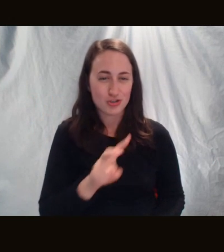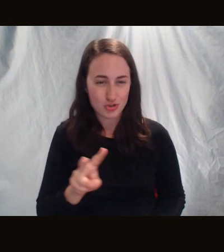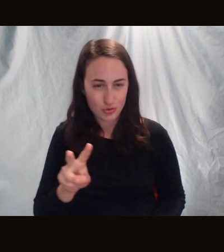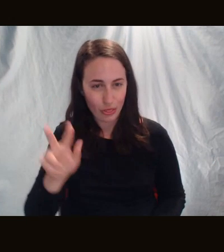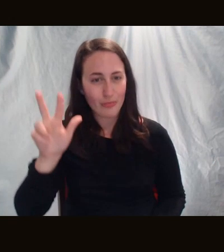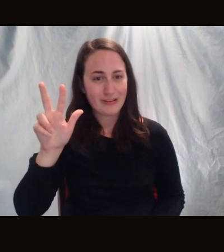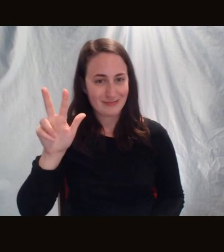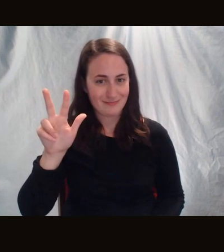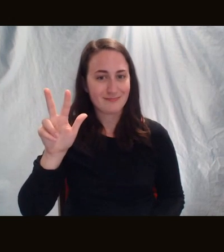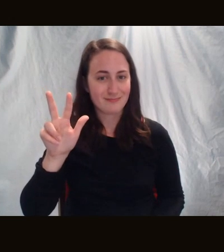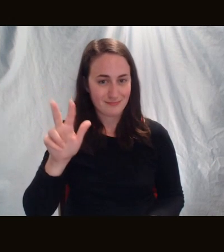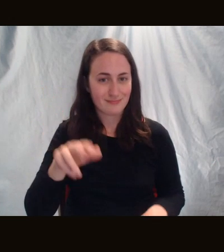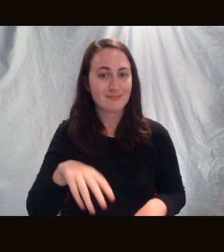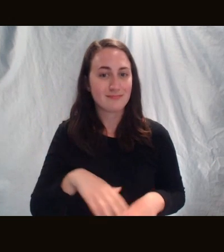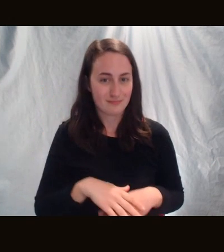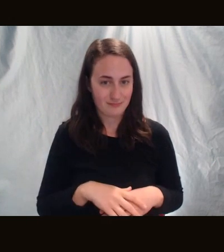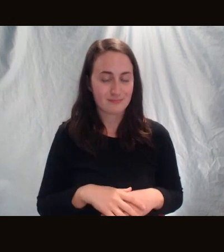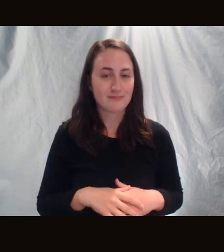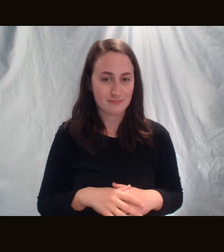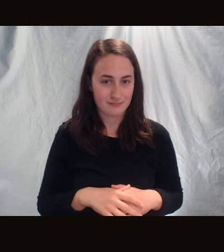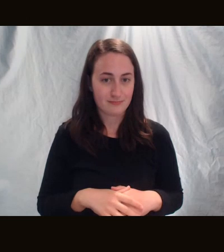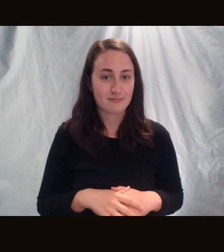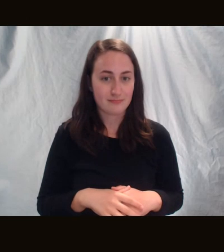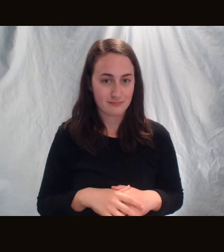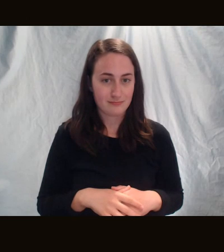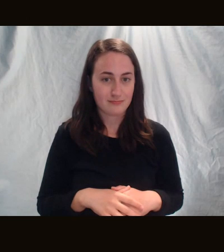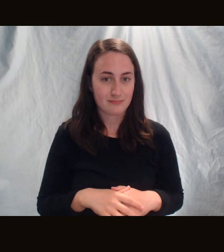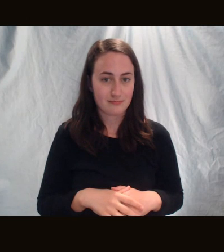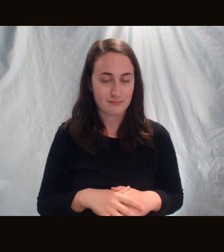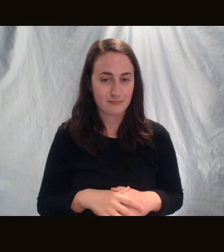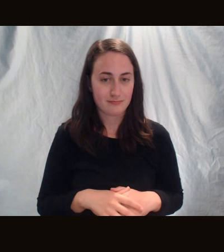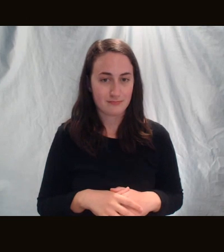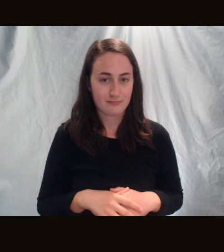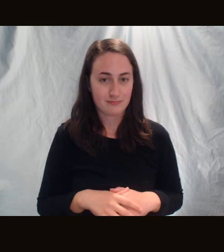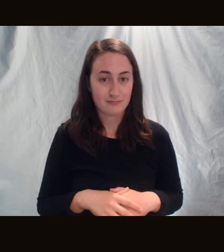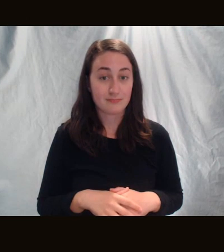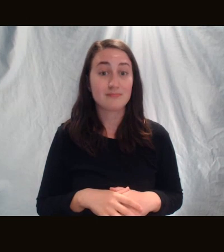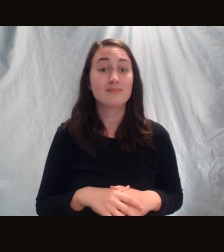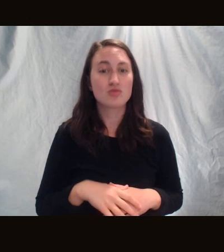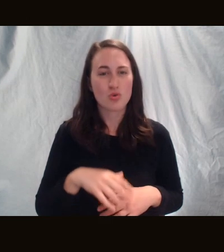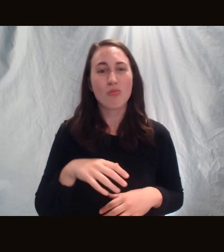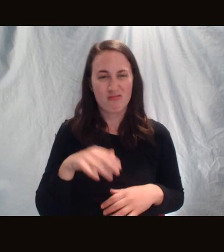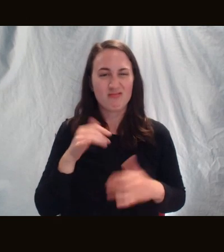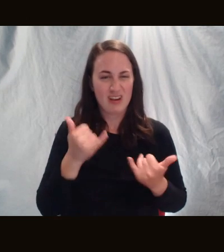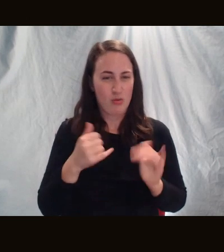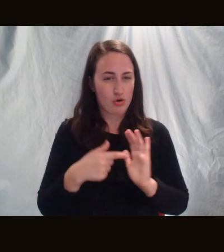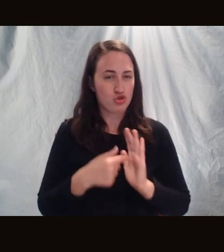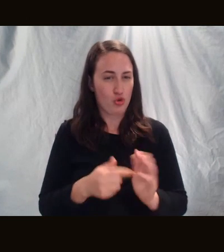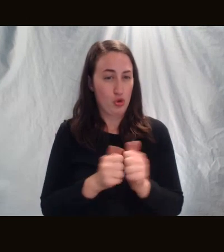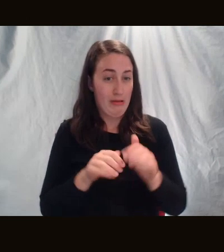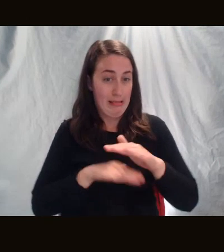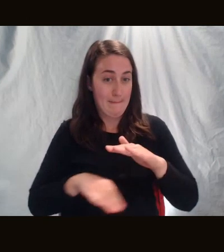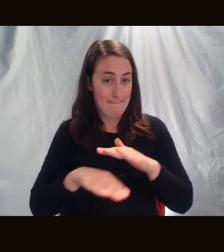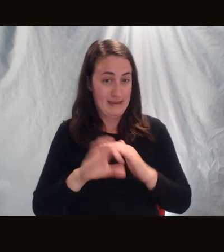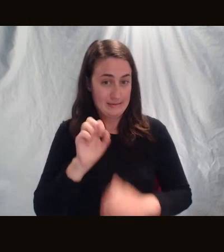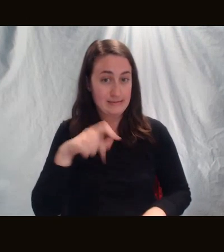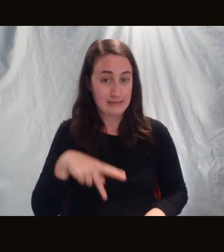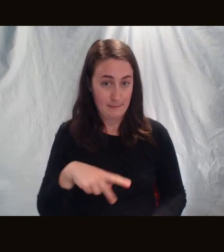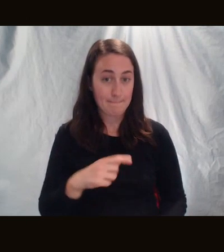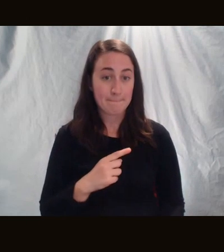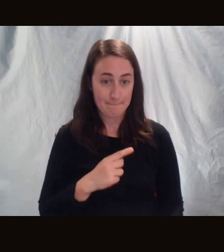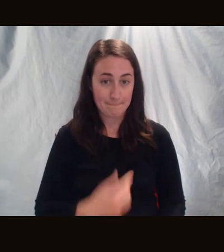up. Okay? Now, when we do that with the basic step, it looks like this. I go forward, she goes back. This